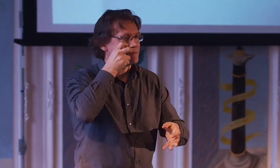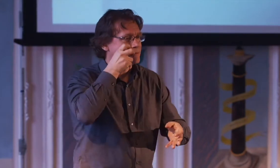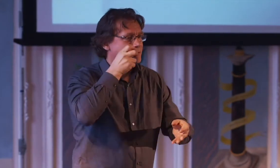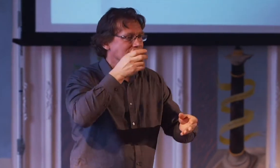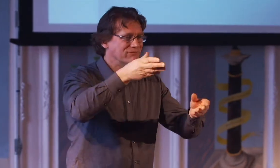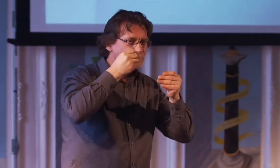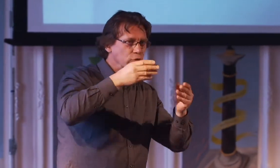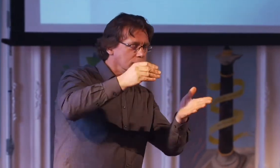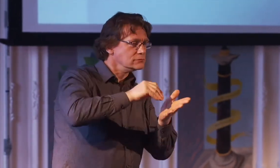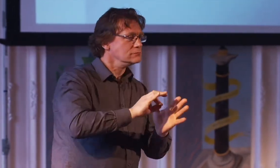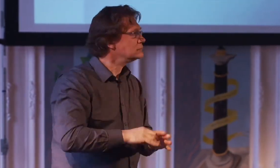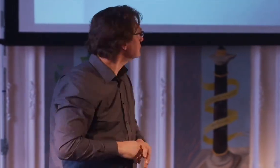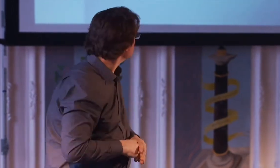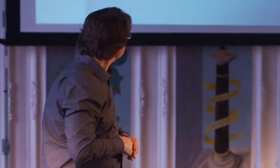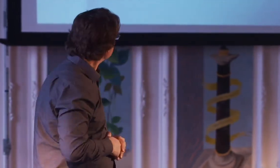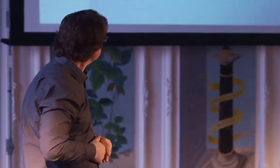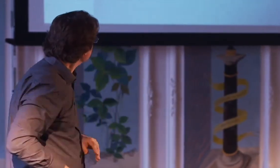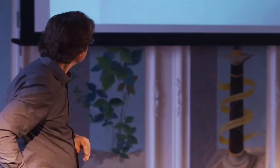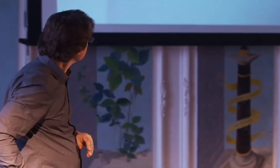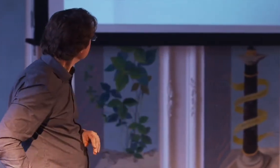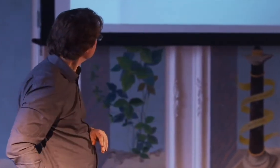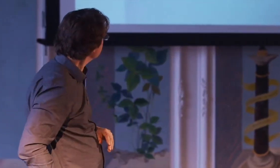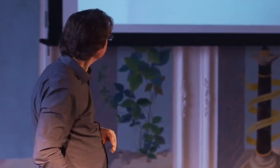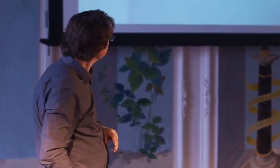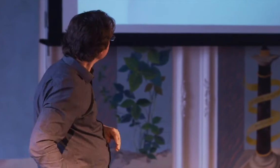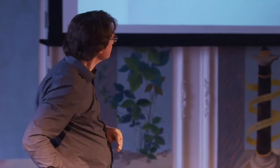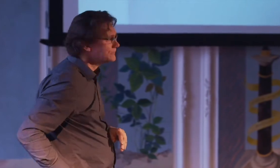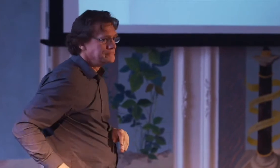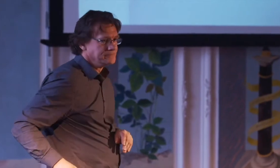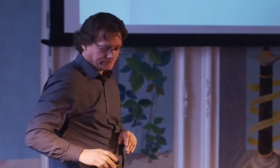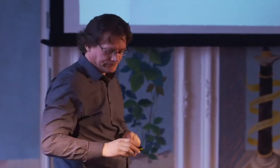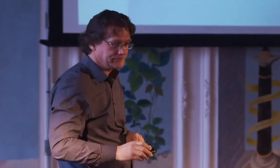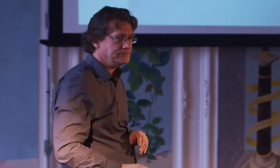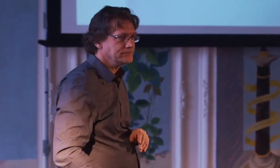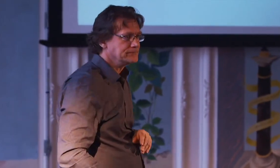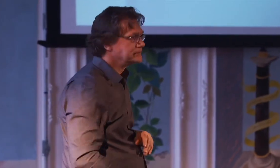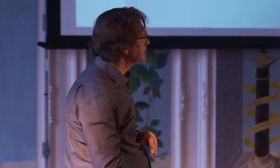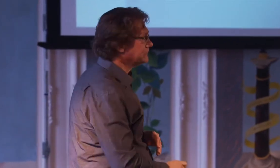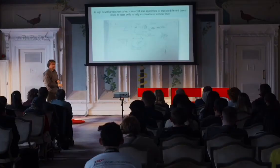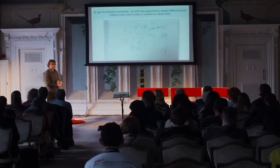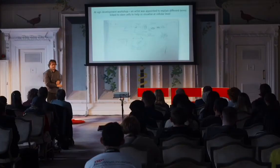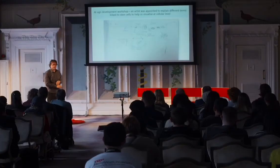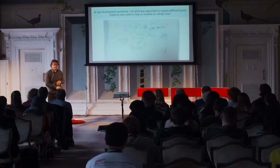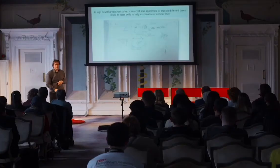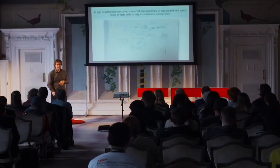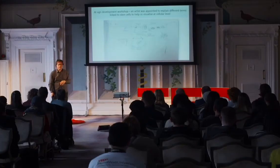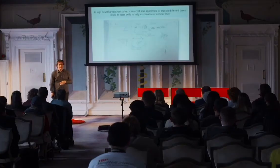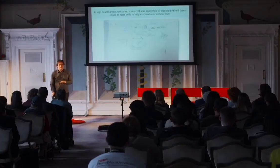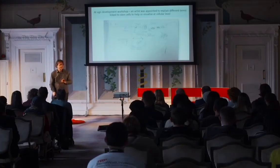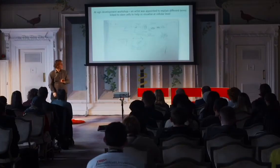Because a lot of BSL signs are what we describe as iconic. So it really helps if we can see what the actual real-life thing is that we're trying to develop a